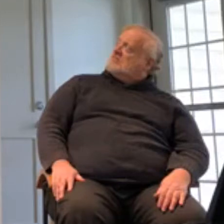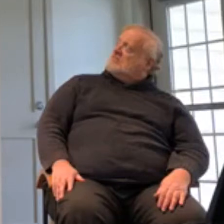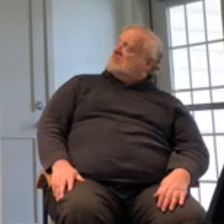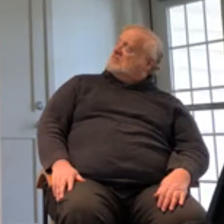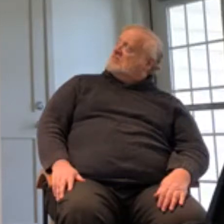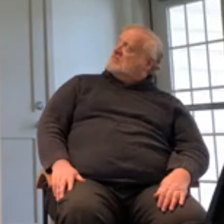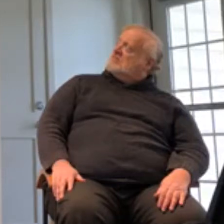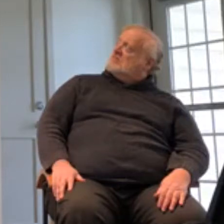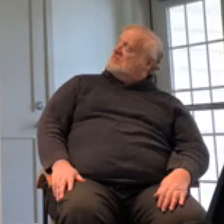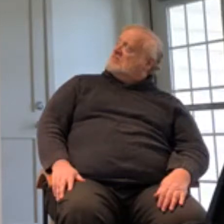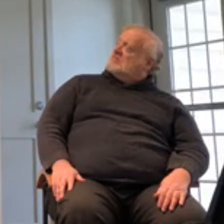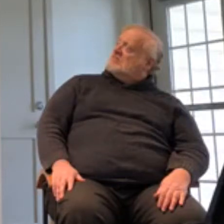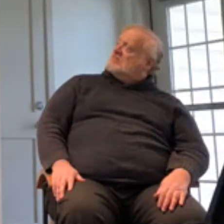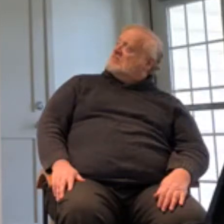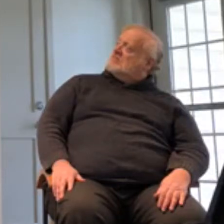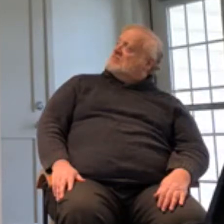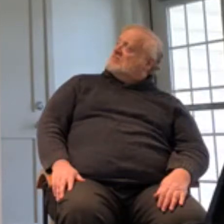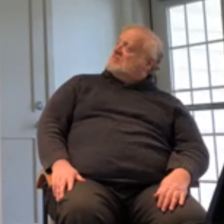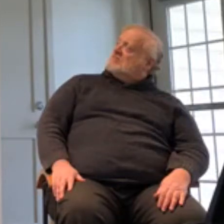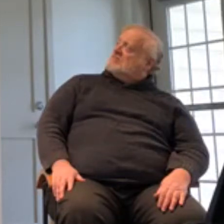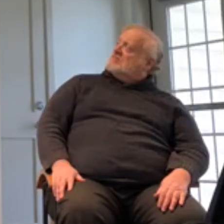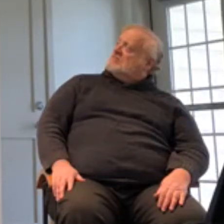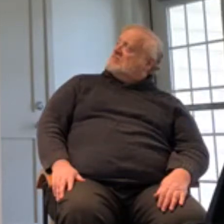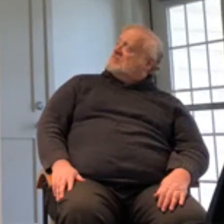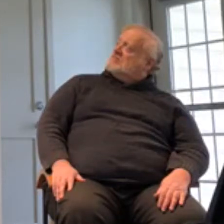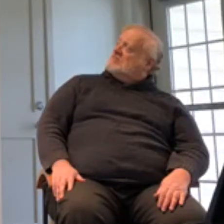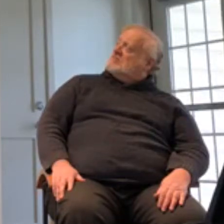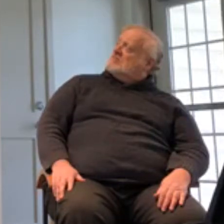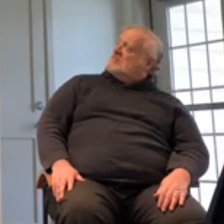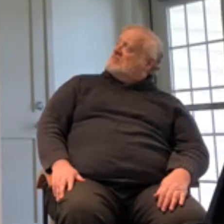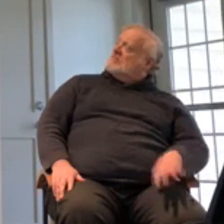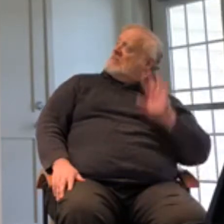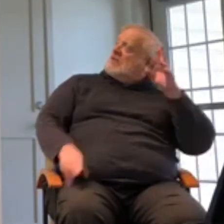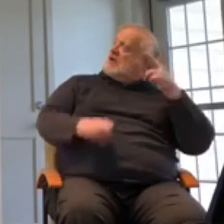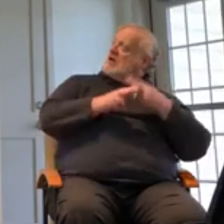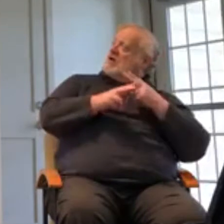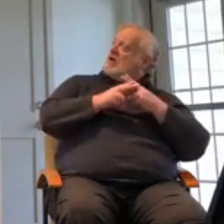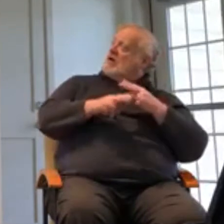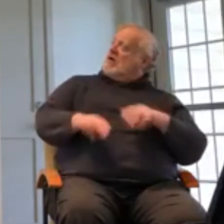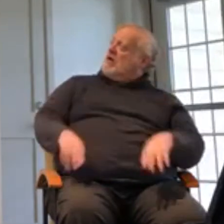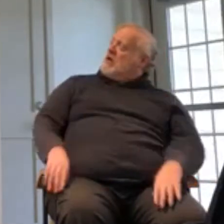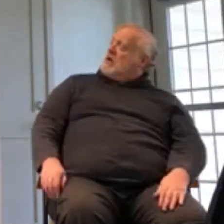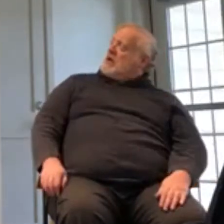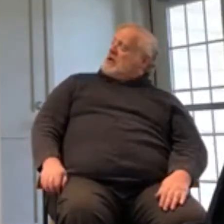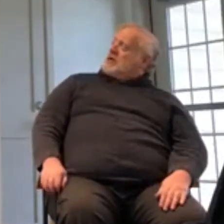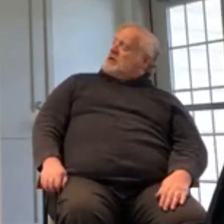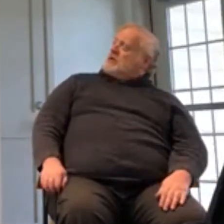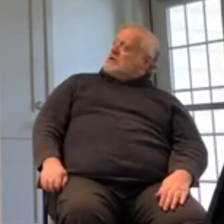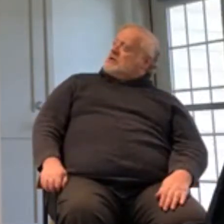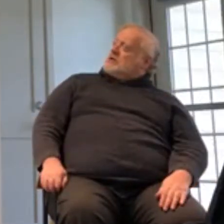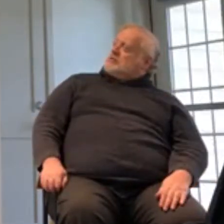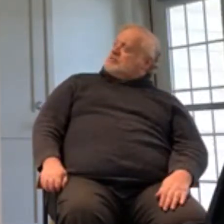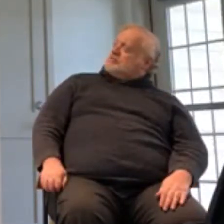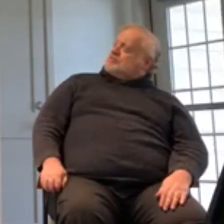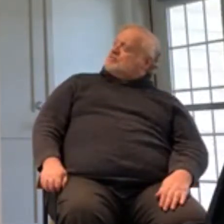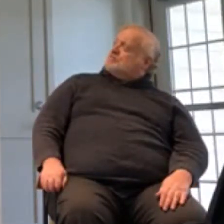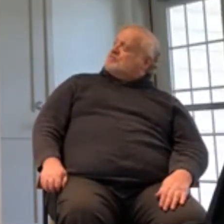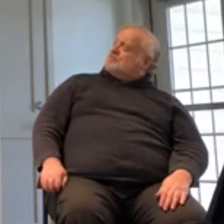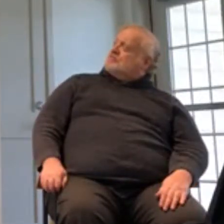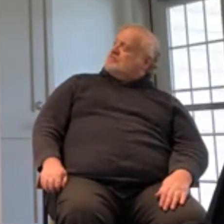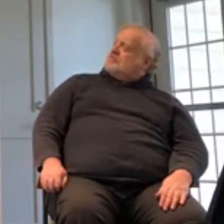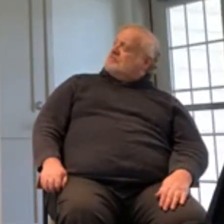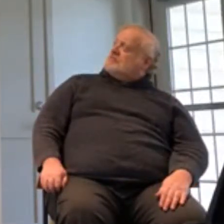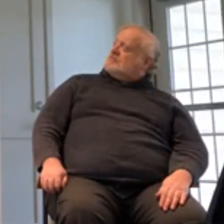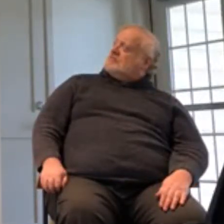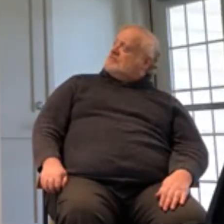O God, of our salvation, for the glory of what? Thy name. Deliver us. Purge away